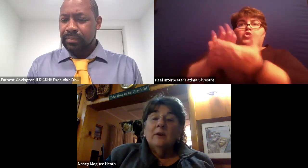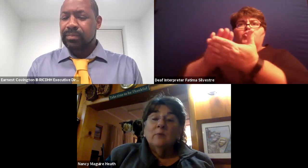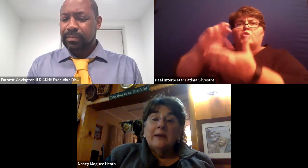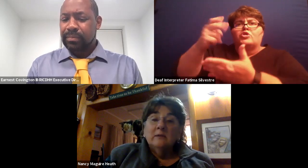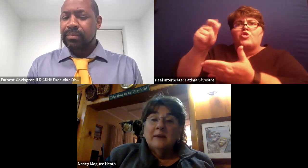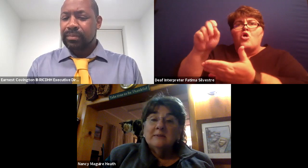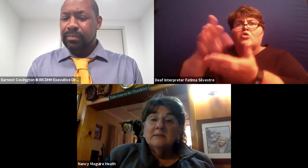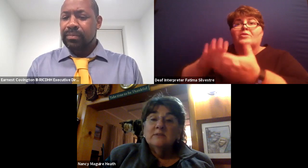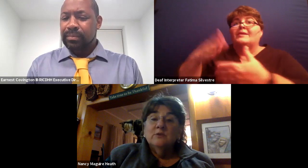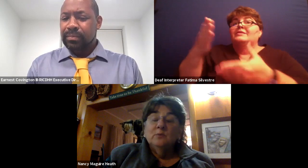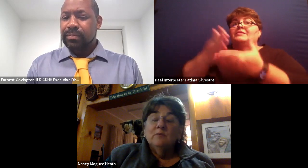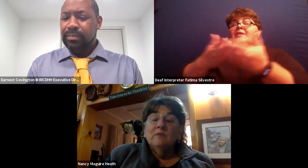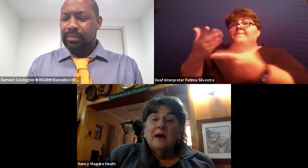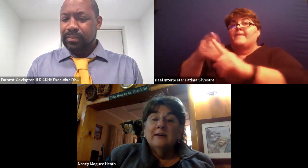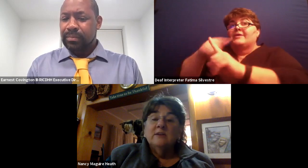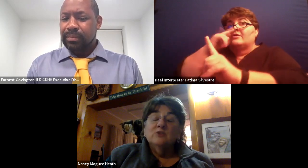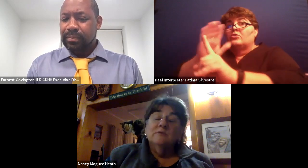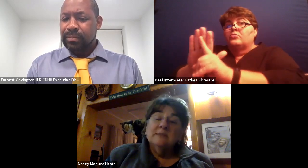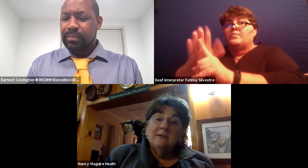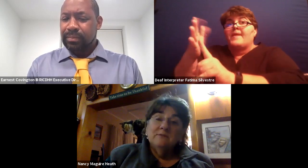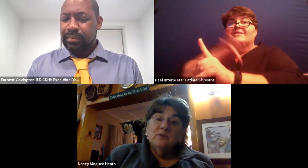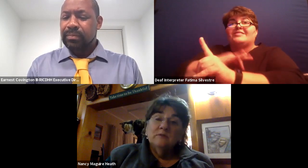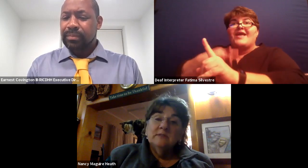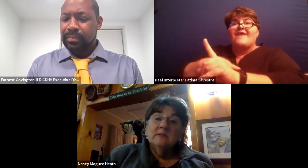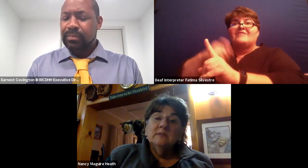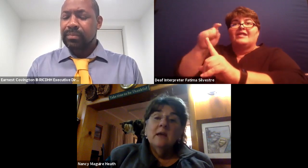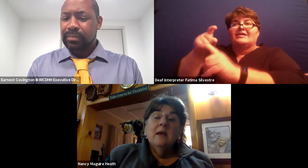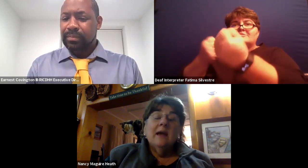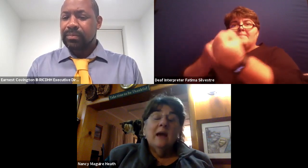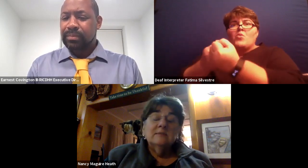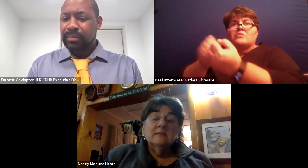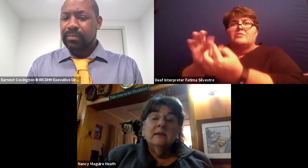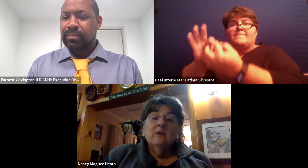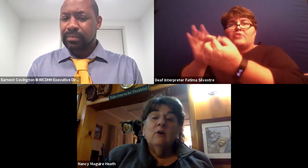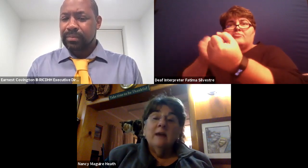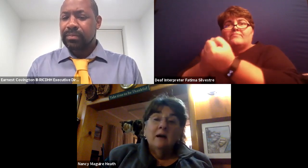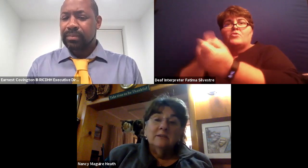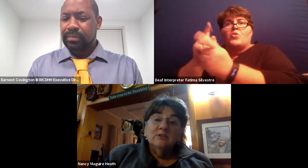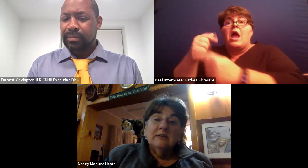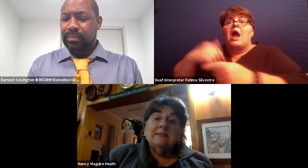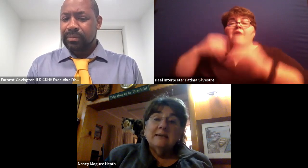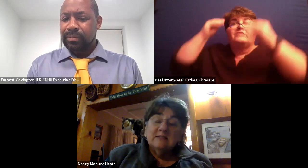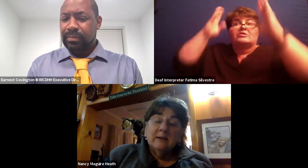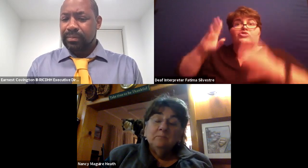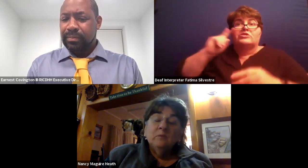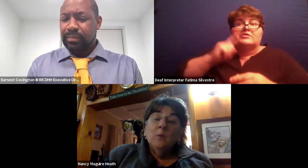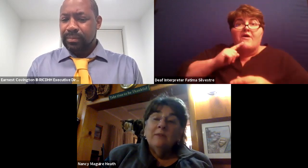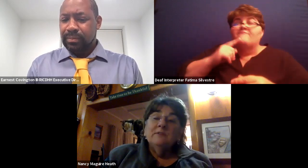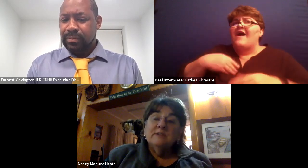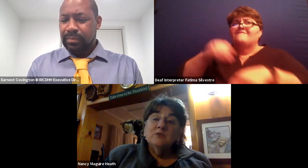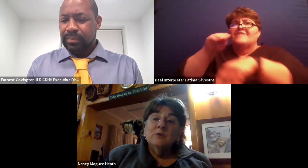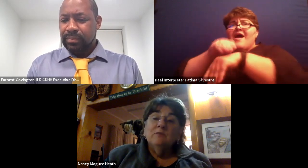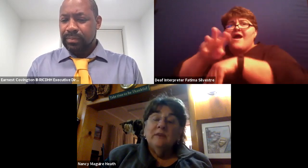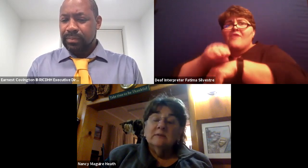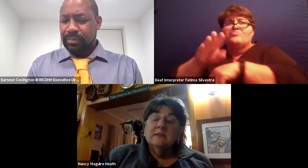go out on a regular basis to provide teacher of the deaf services, counseling, audiology, testing, whatever